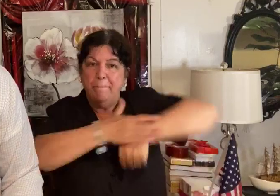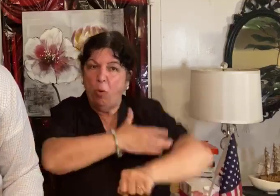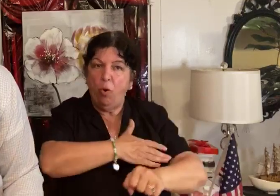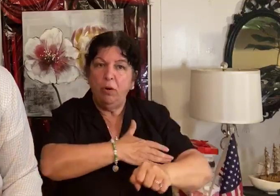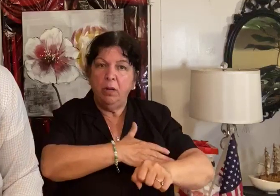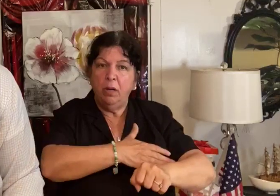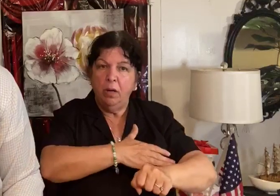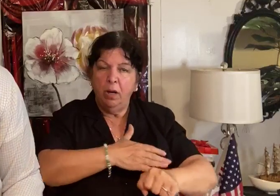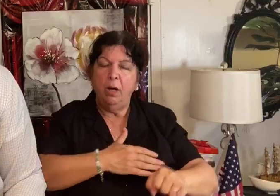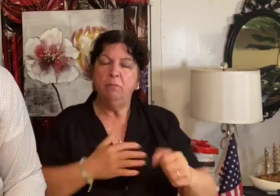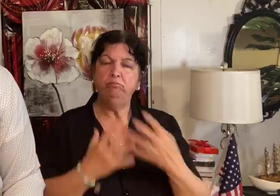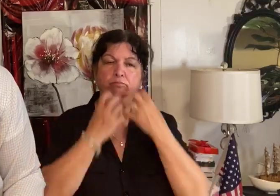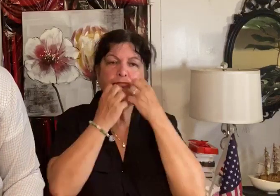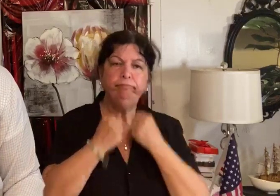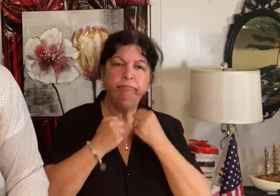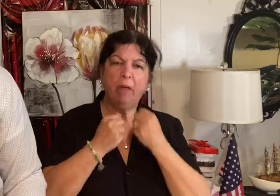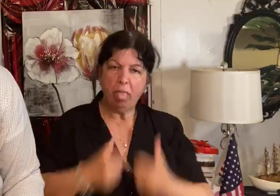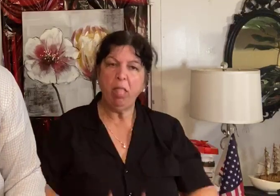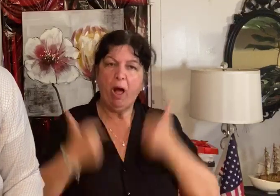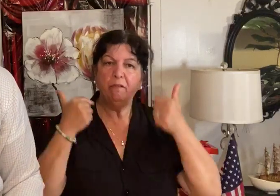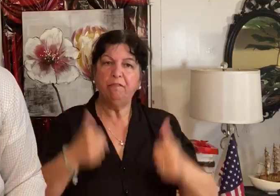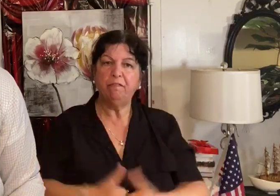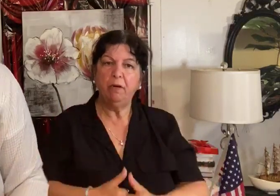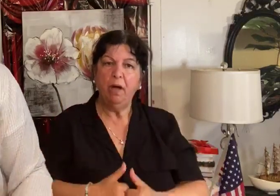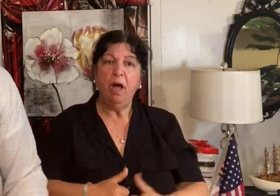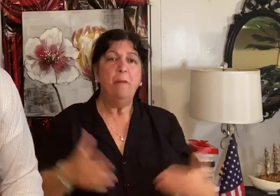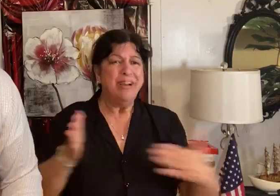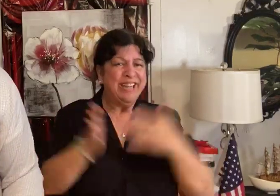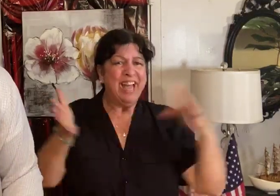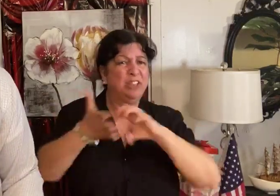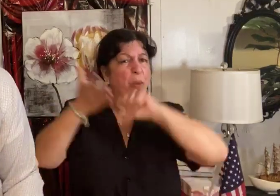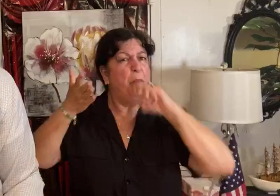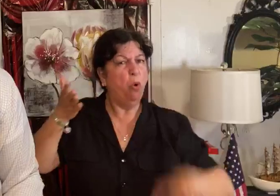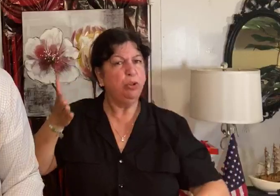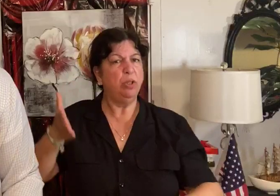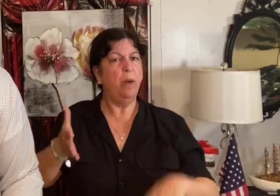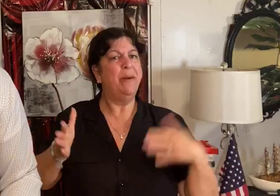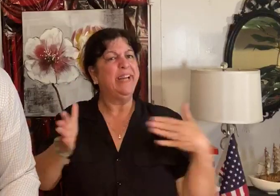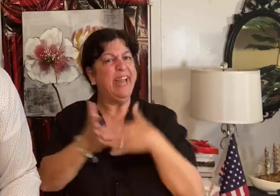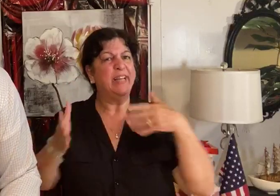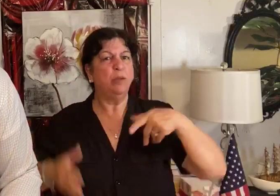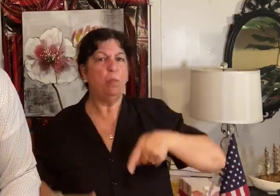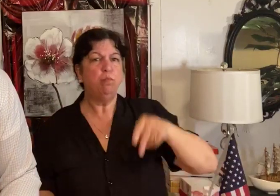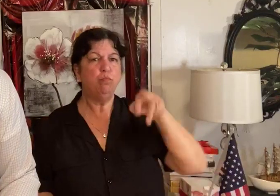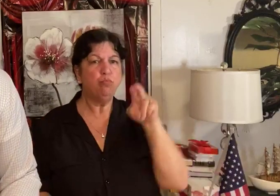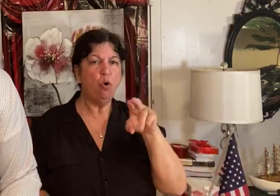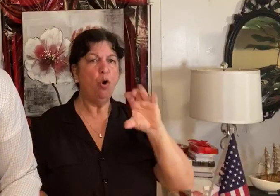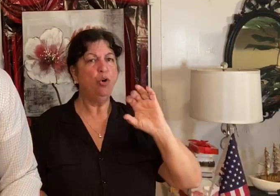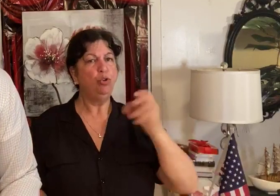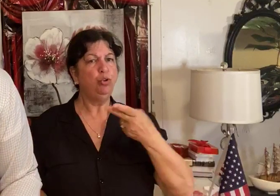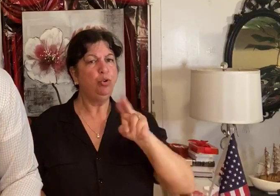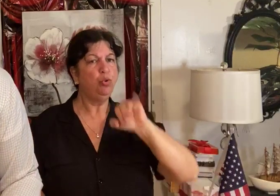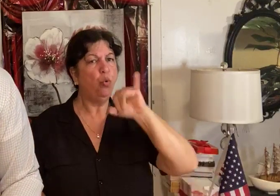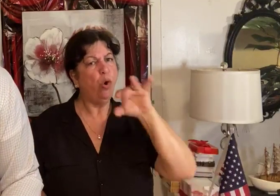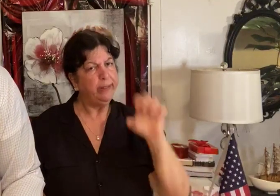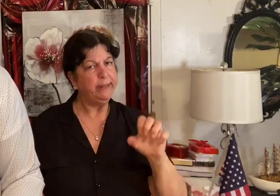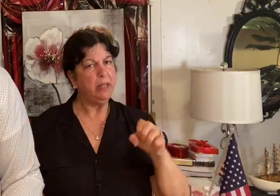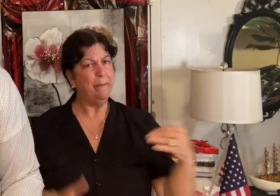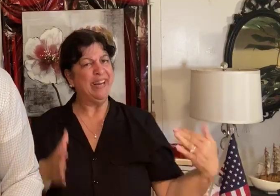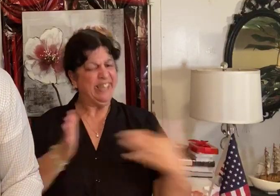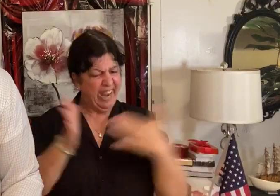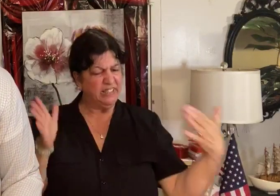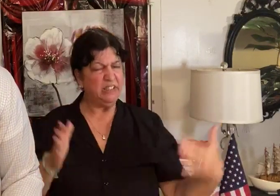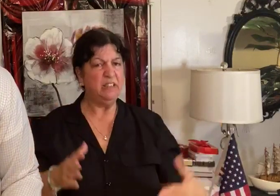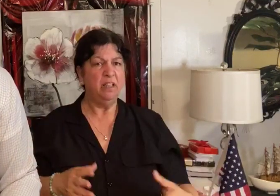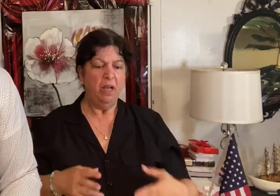I'm against pro-choice, I'm against abortion, I'm against the murder of innocent children. I'm against